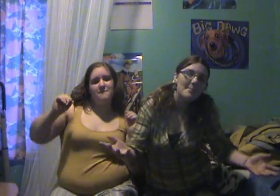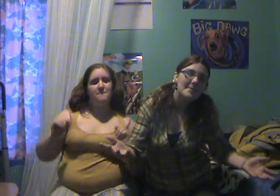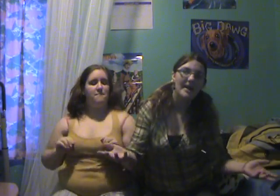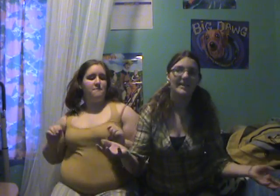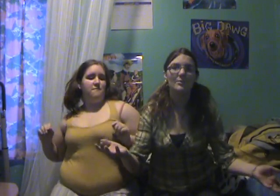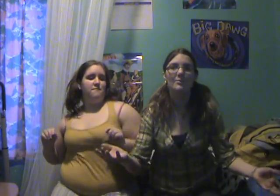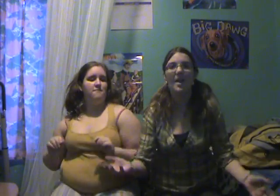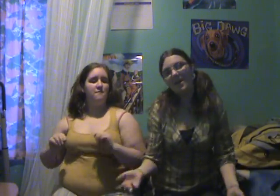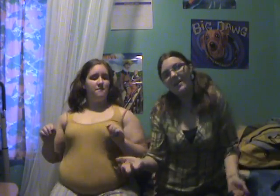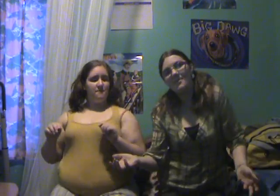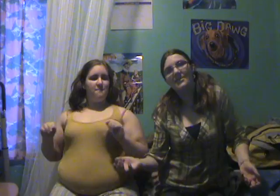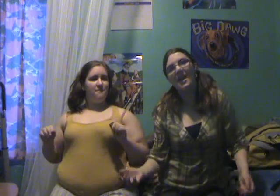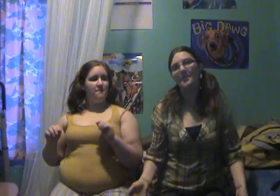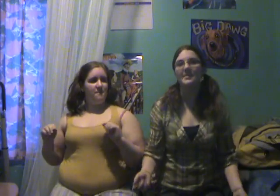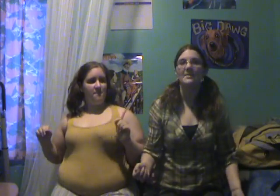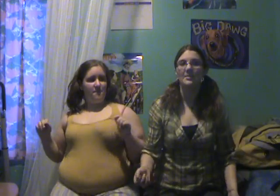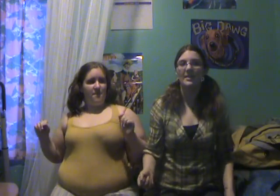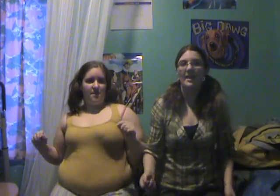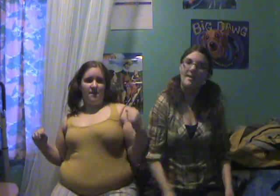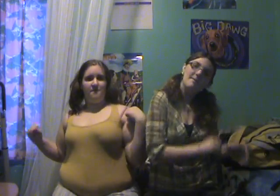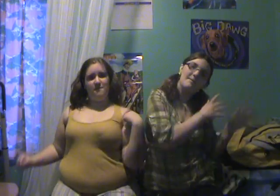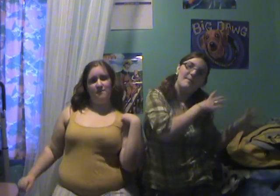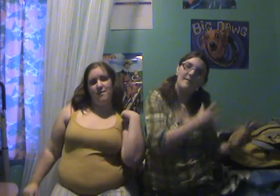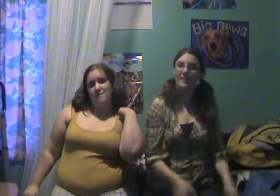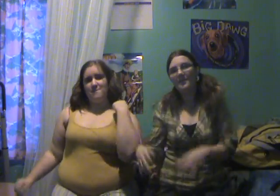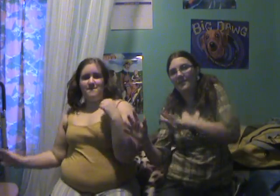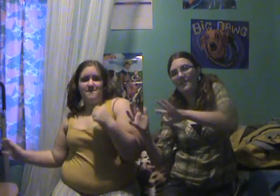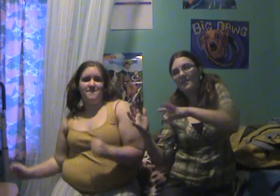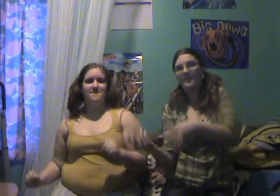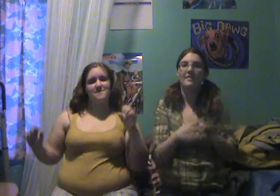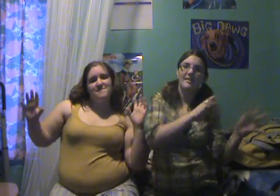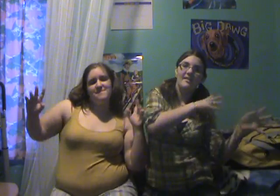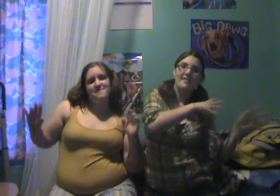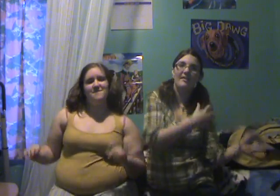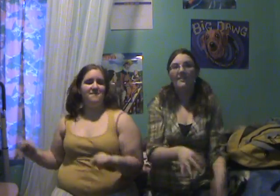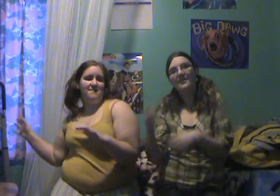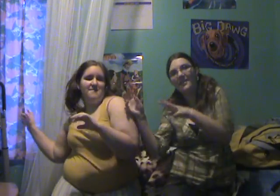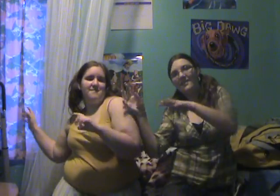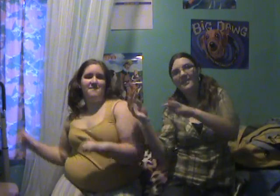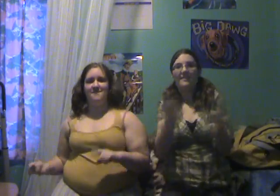you think